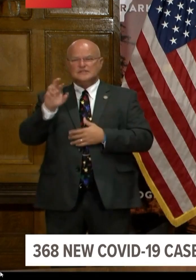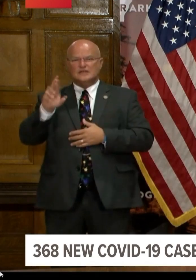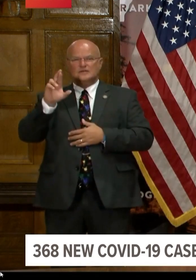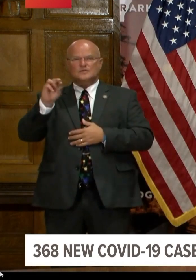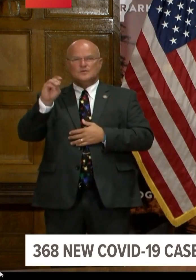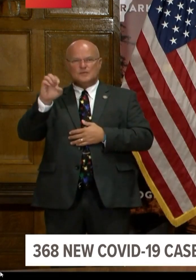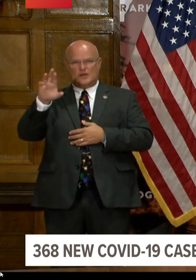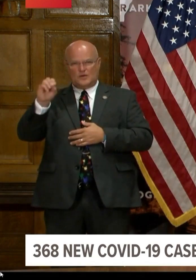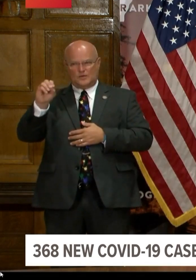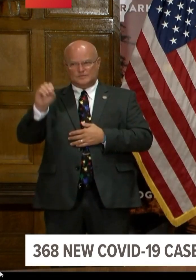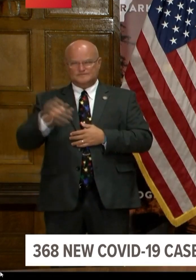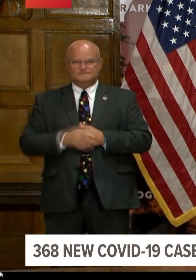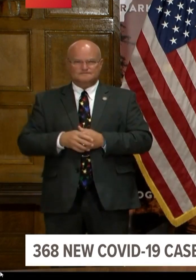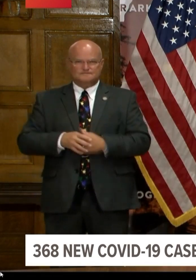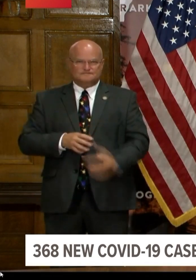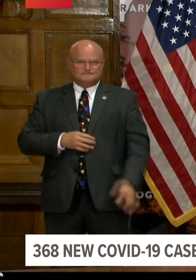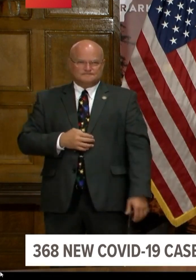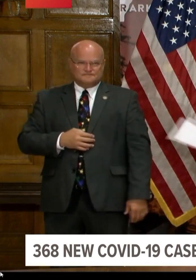Romero.